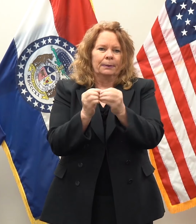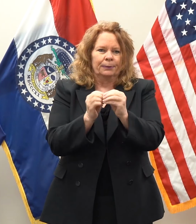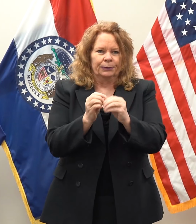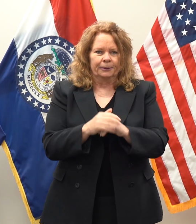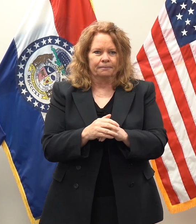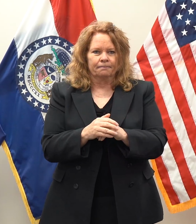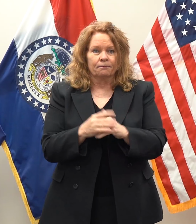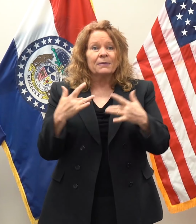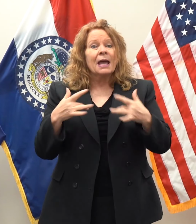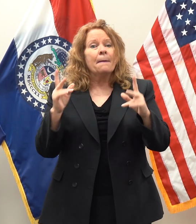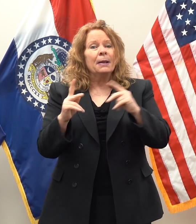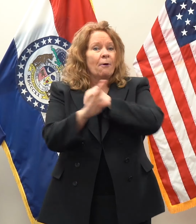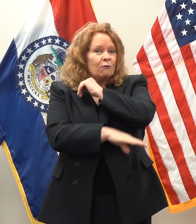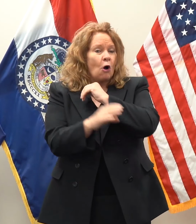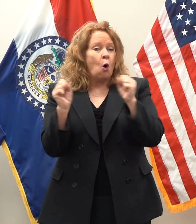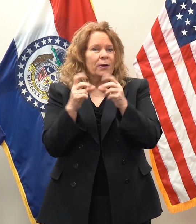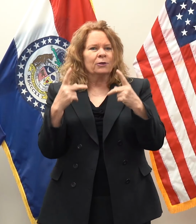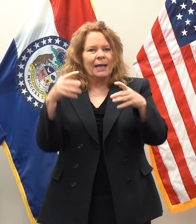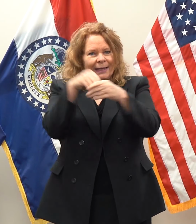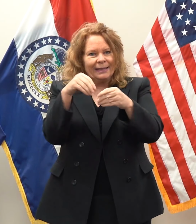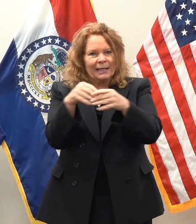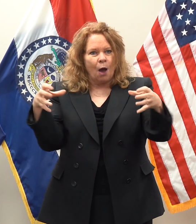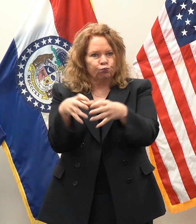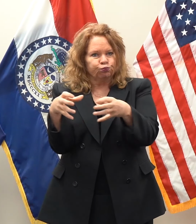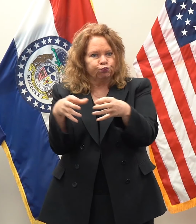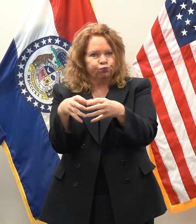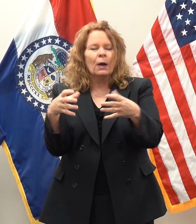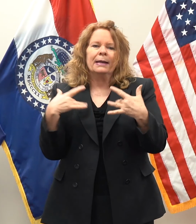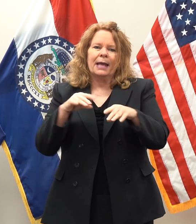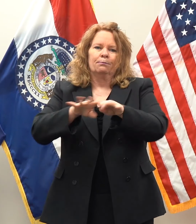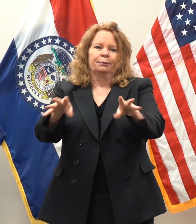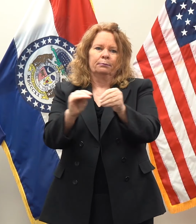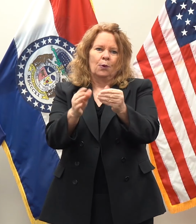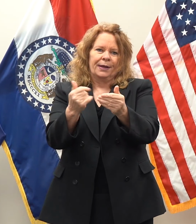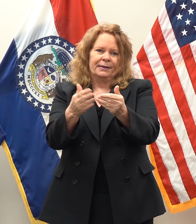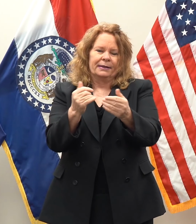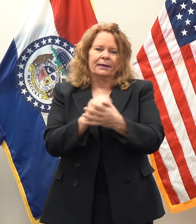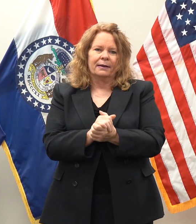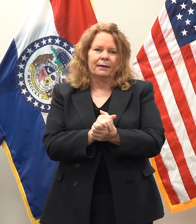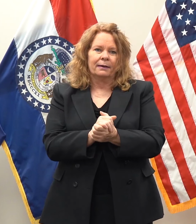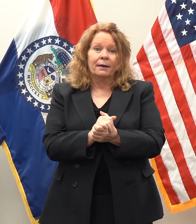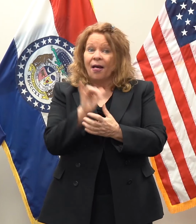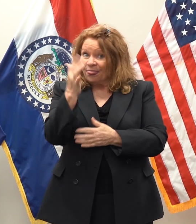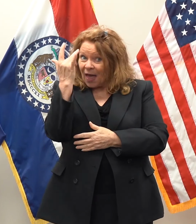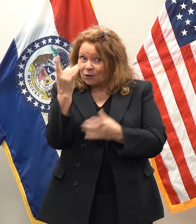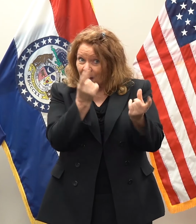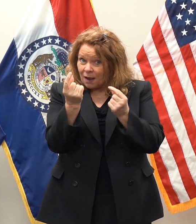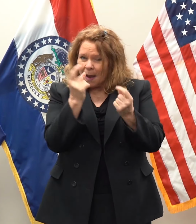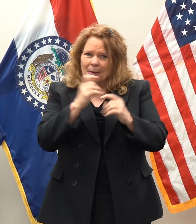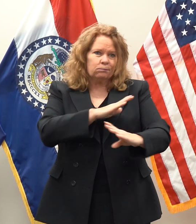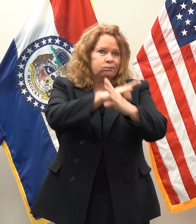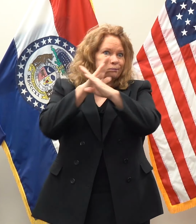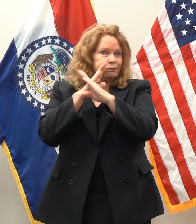which are common in the fall and winter, lead to more transmission of COVID. For these reasons, we need to do all that we can to stop the spread